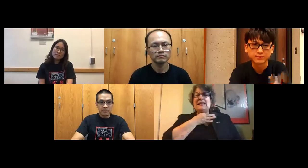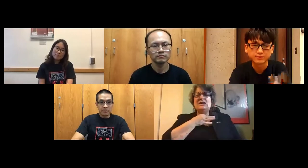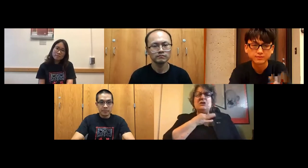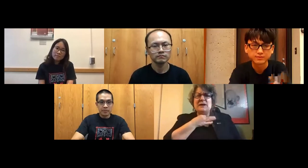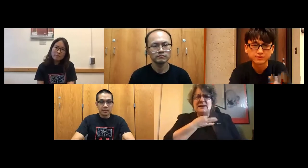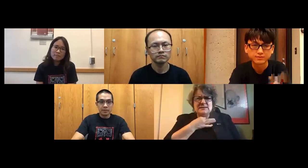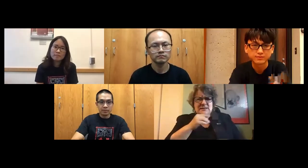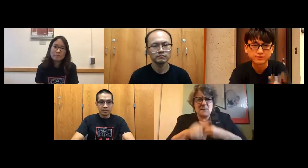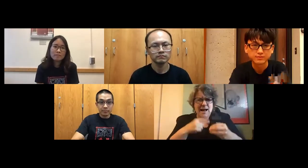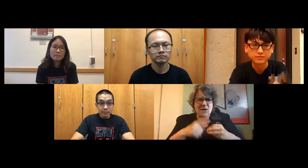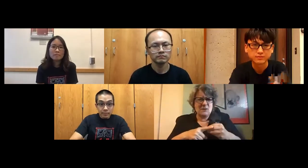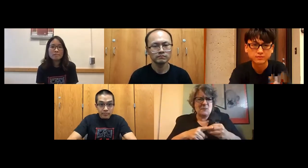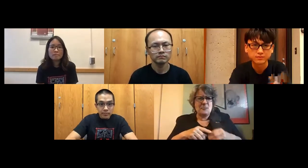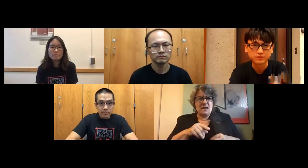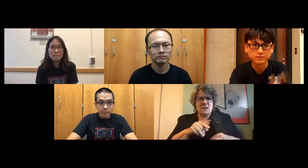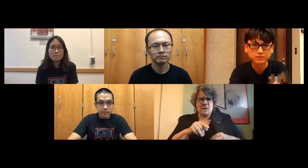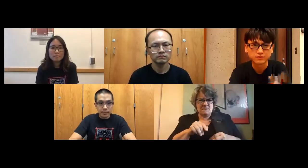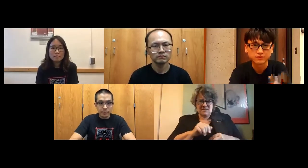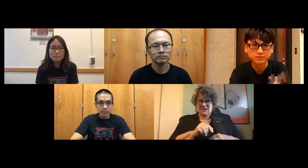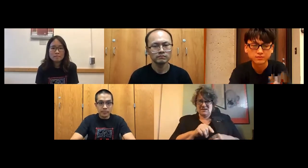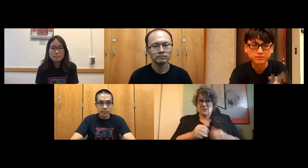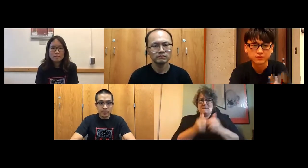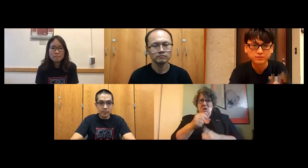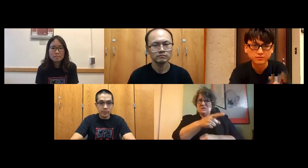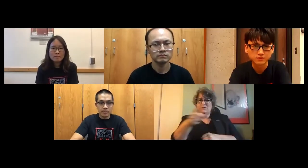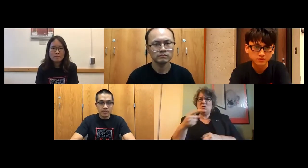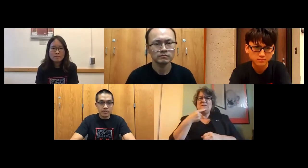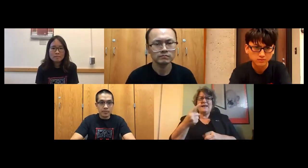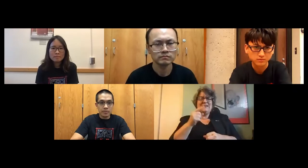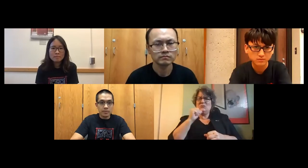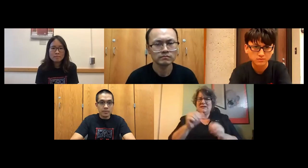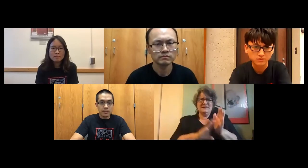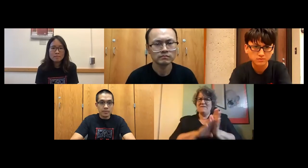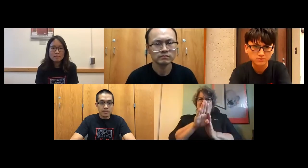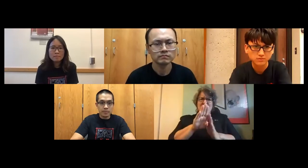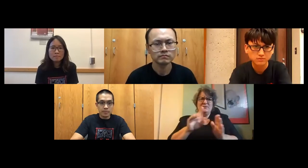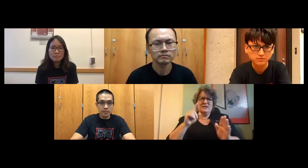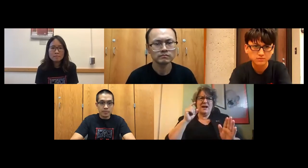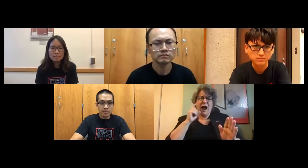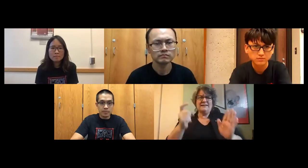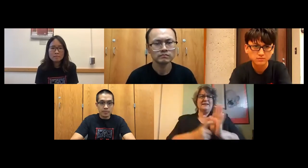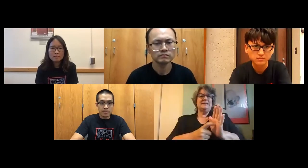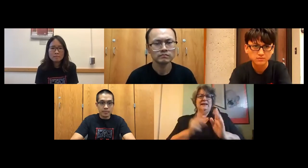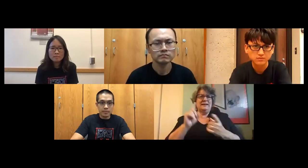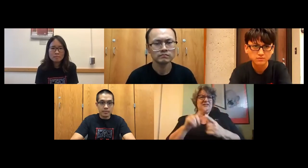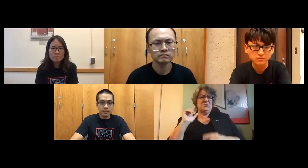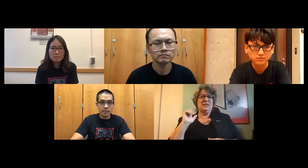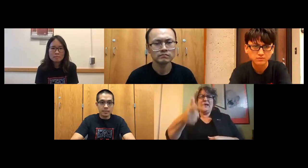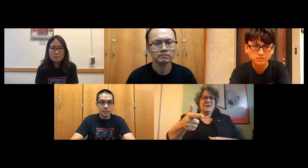So I'm really curious about which of you didn't develop or